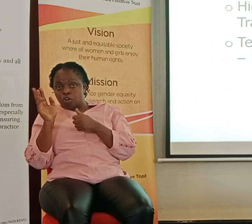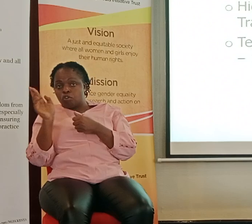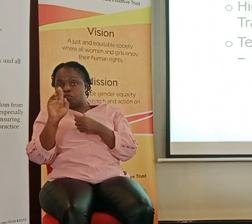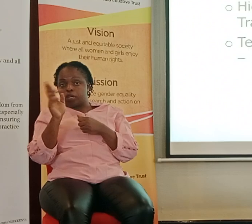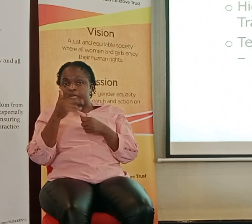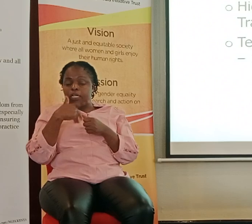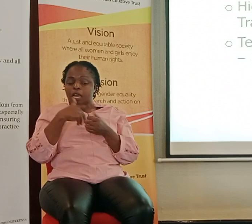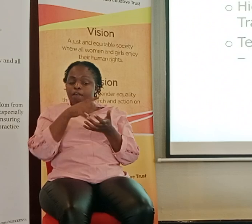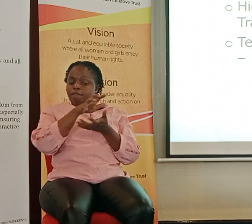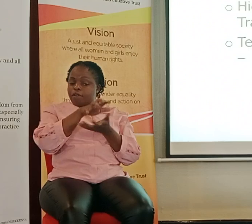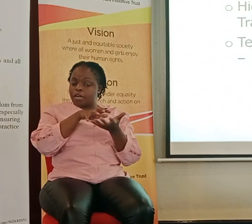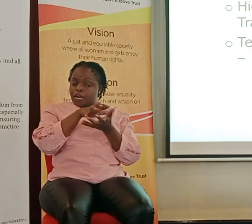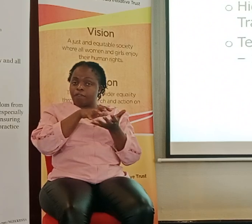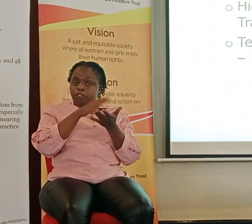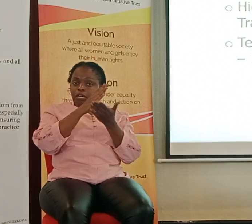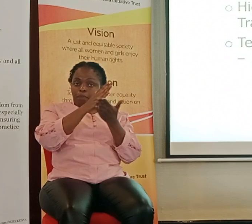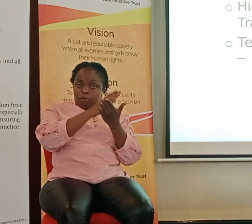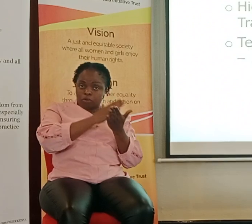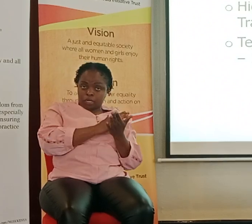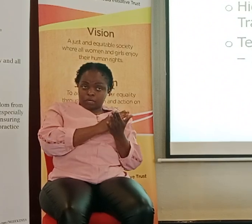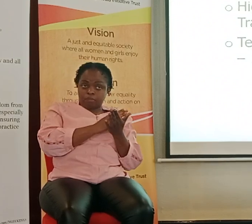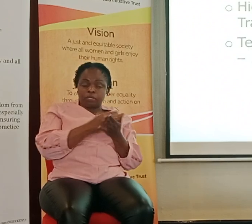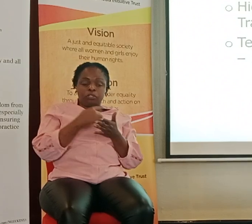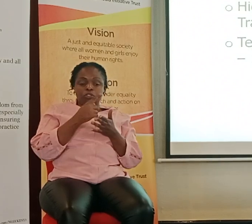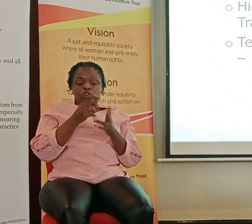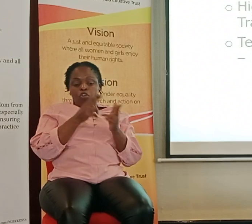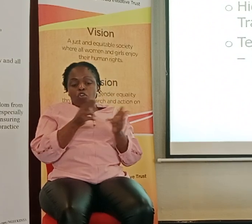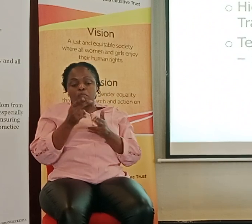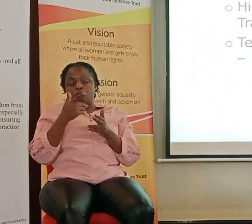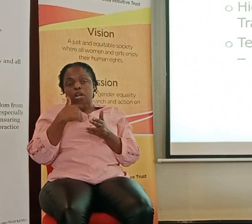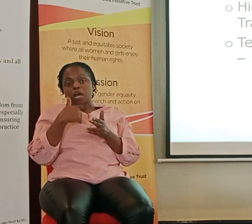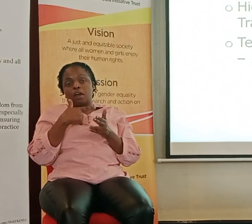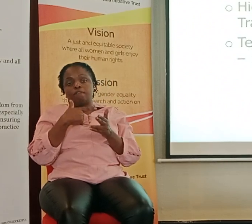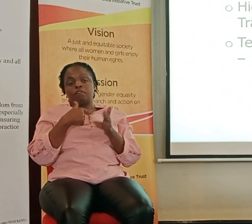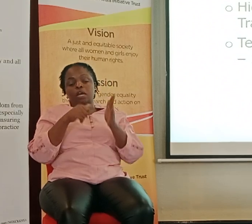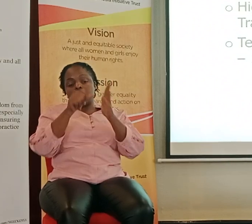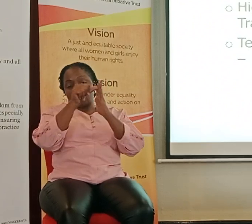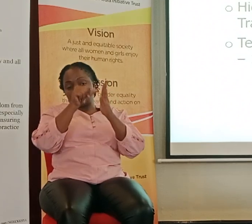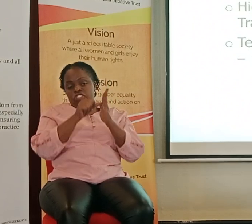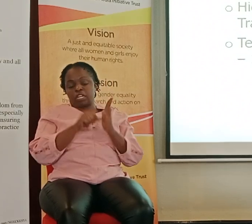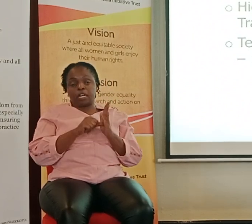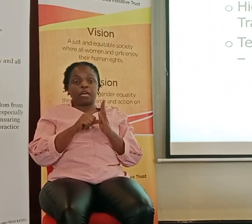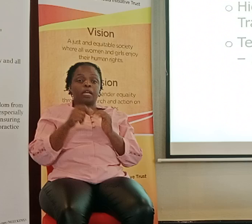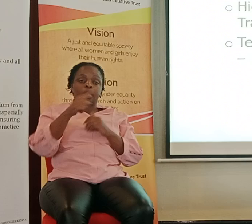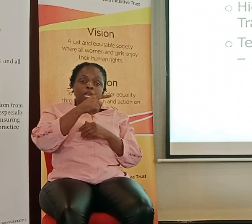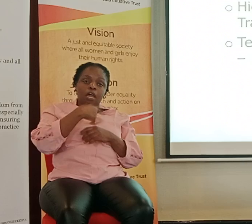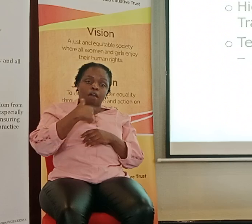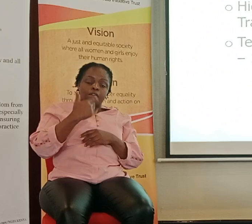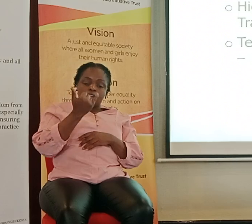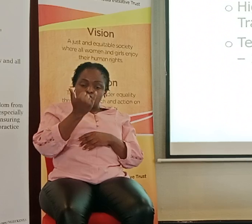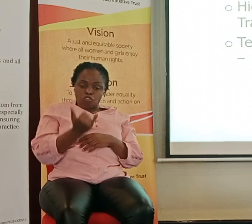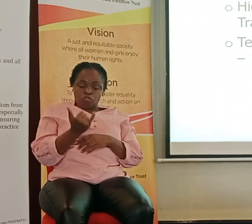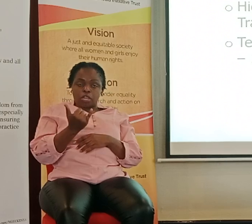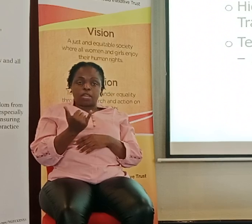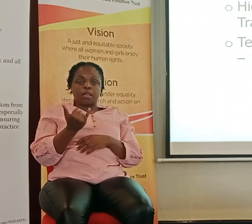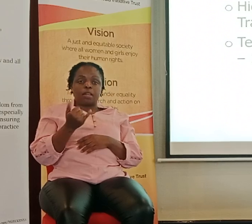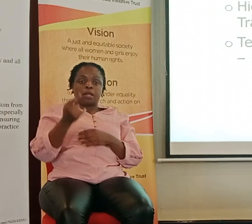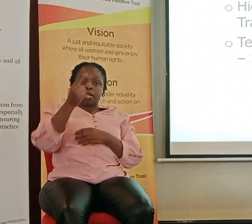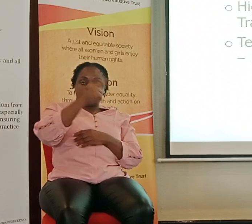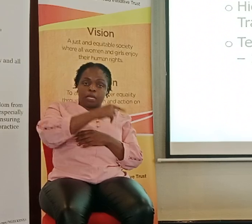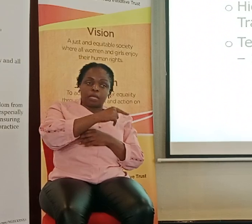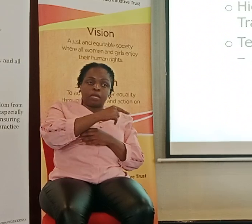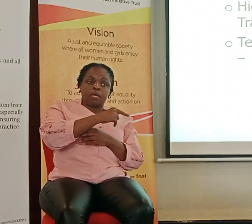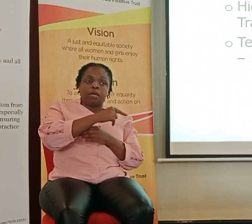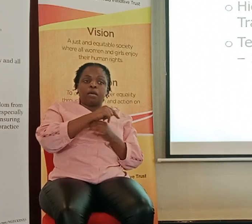draft programs. So usually there's an agenda day. There's also a youth day at